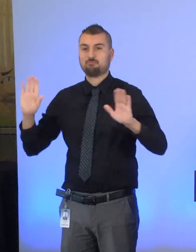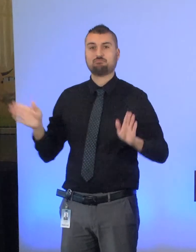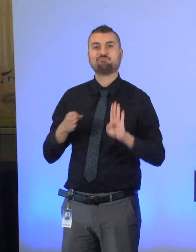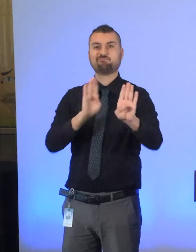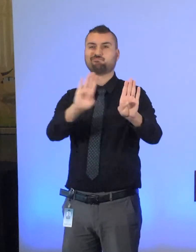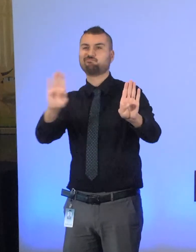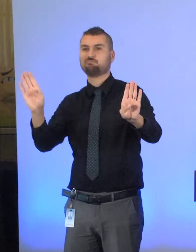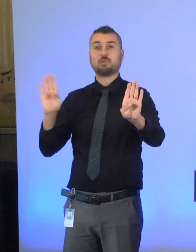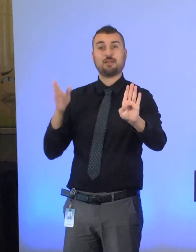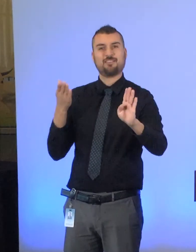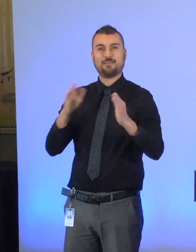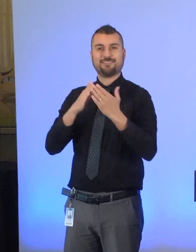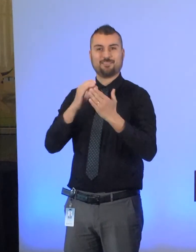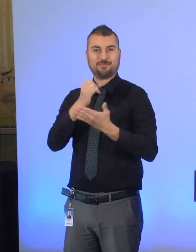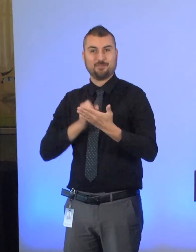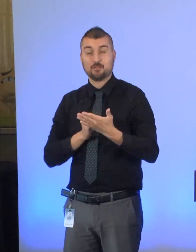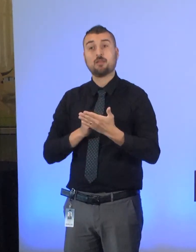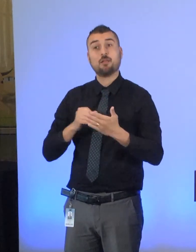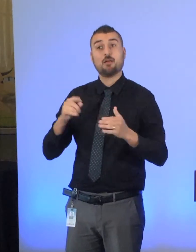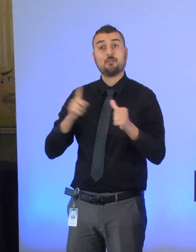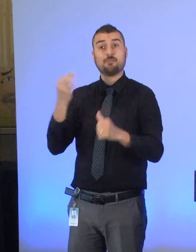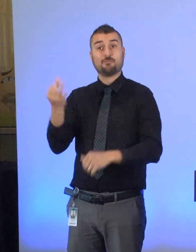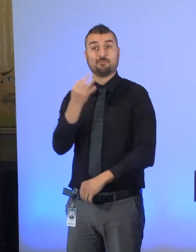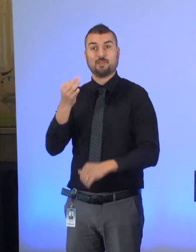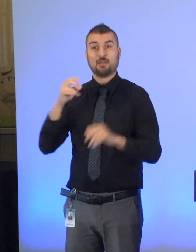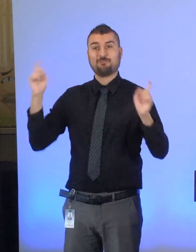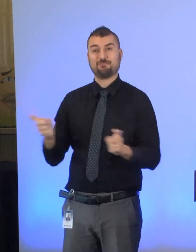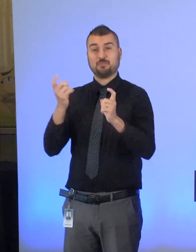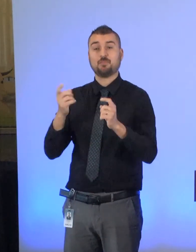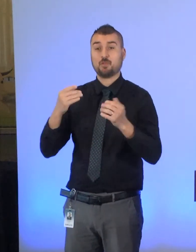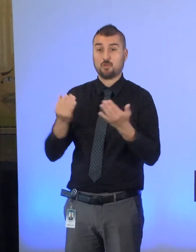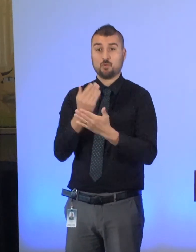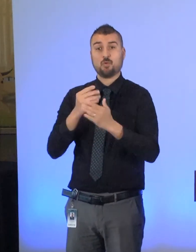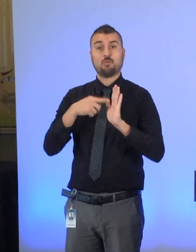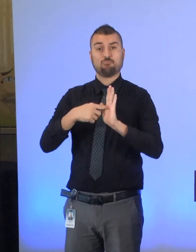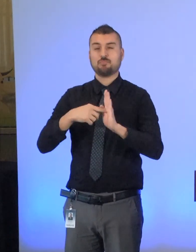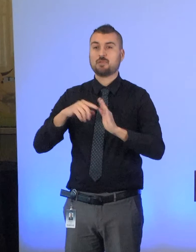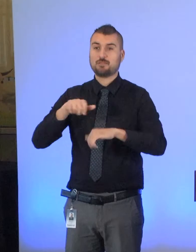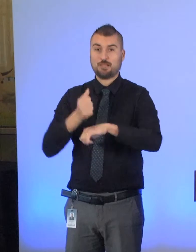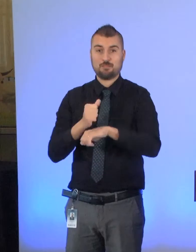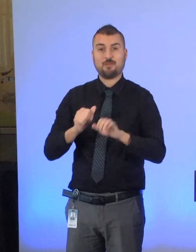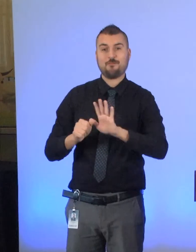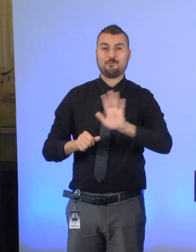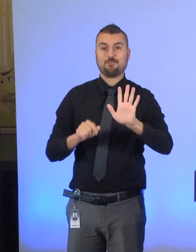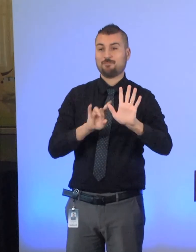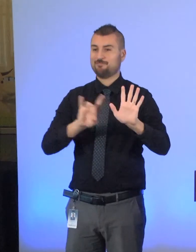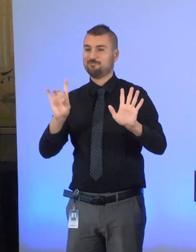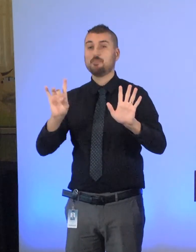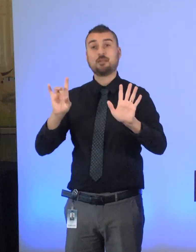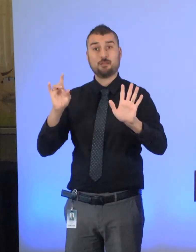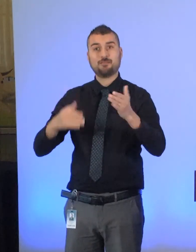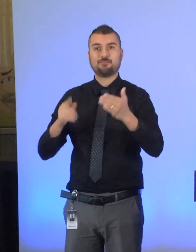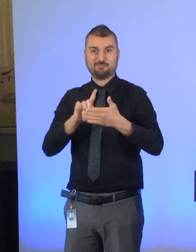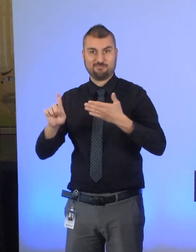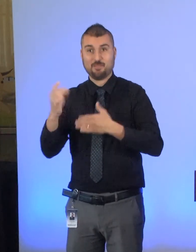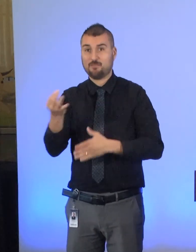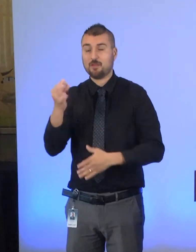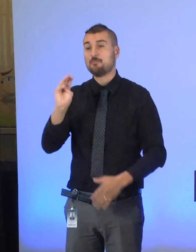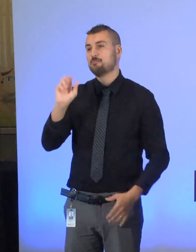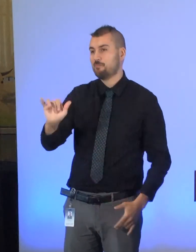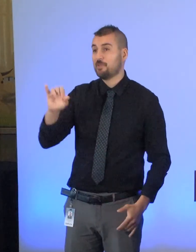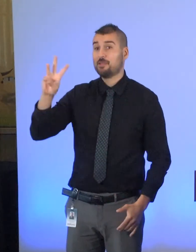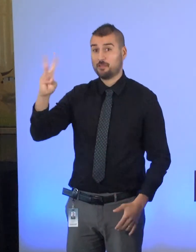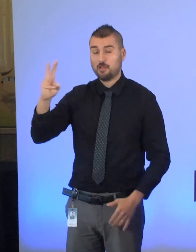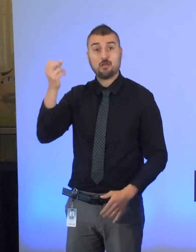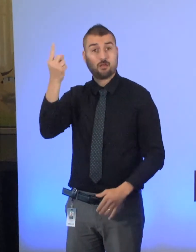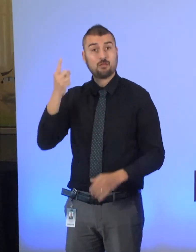its first Friday reception for the new exhibits from 5 to 8 p.m. next Friday, May 6th. City Arts is